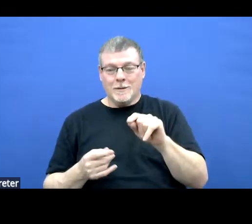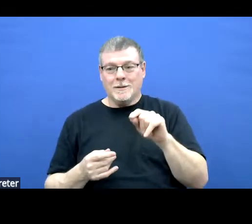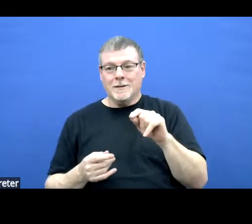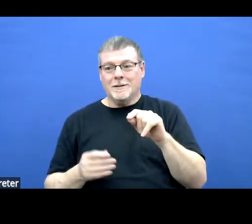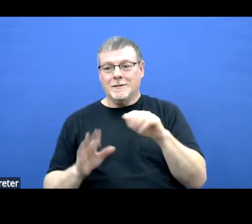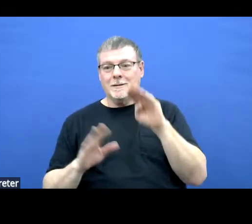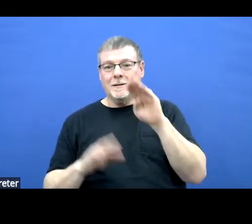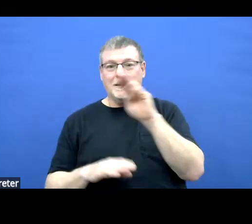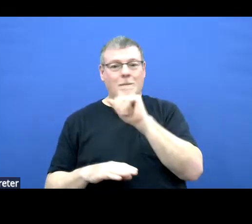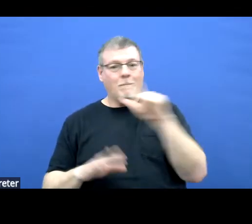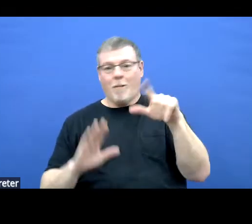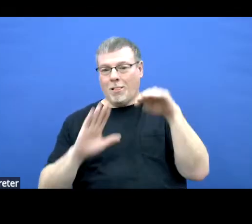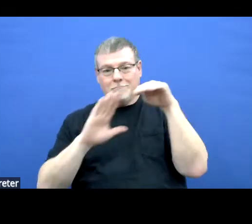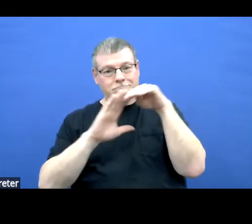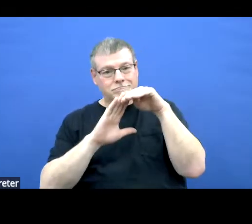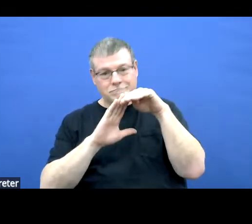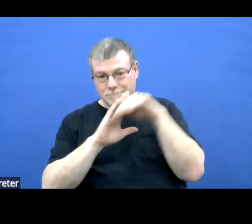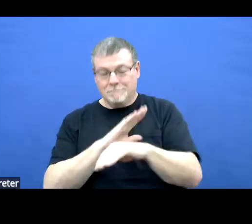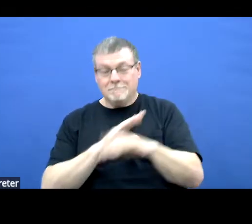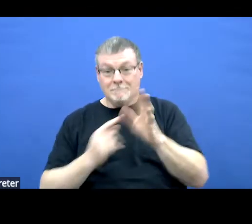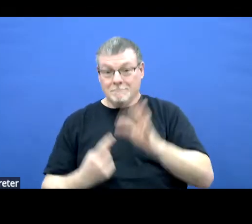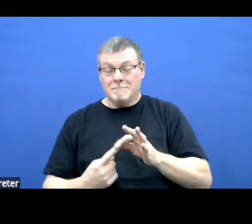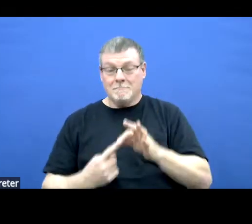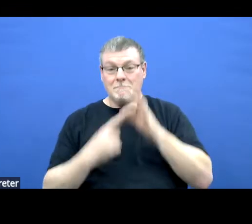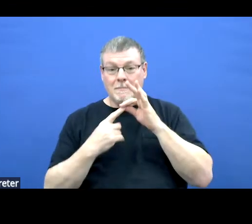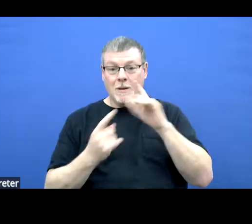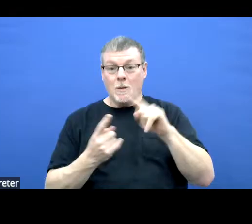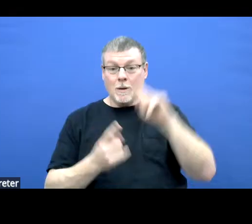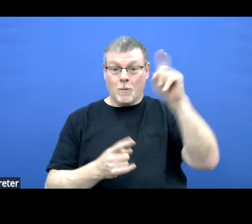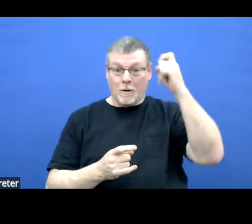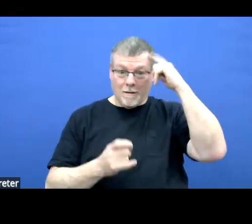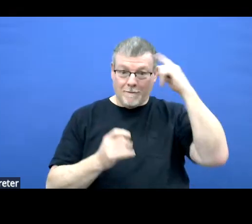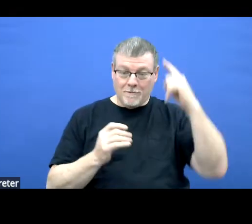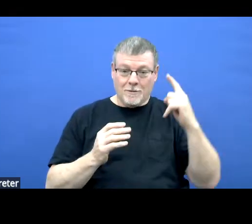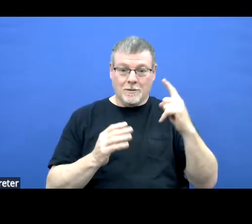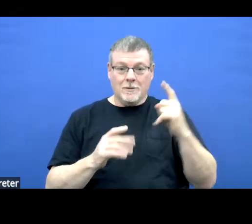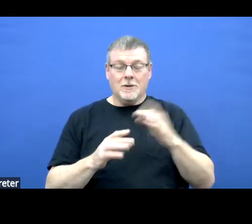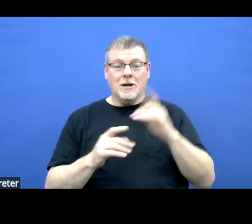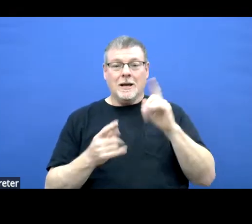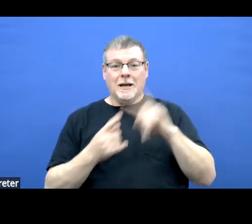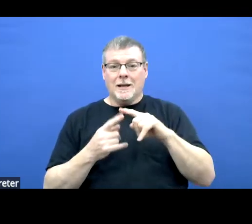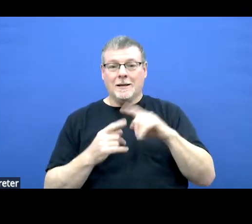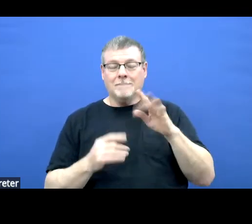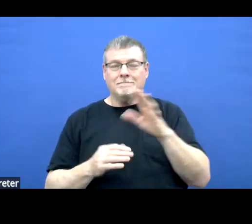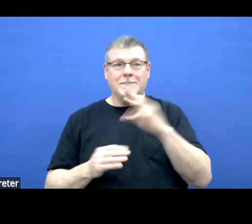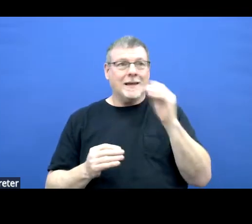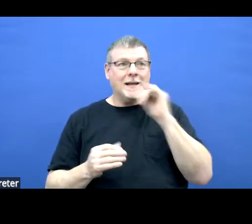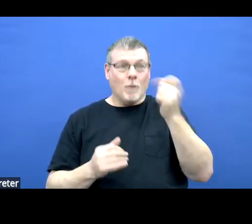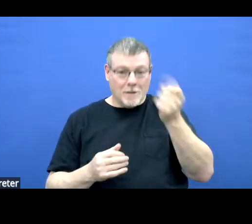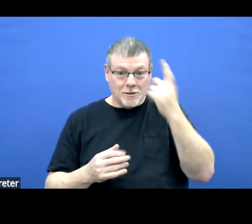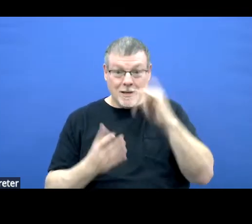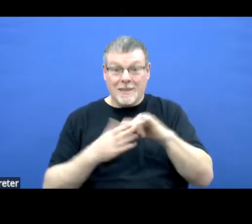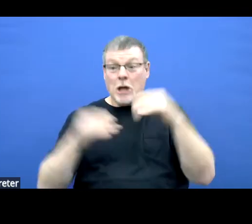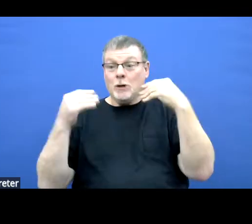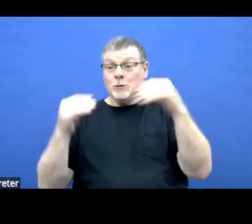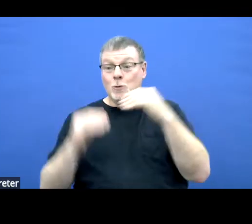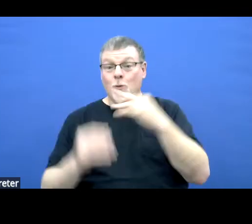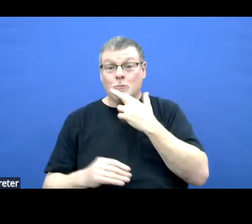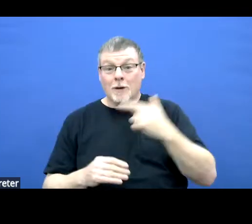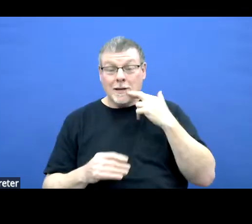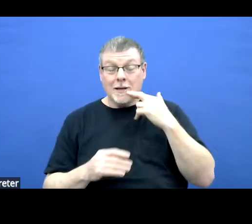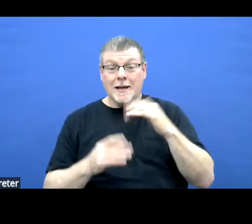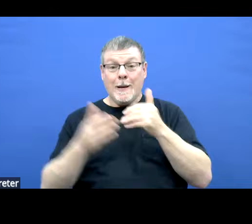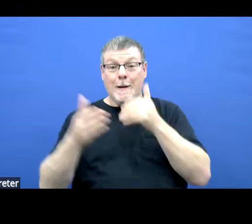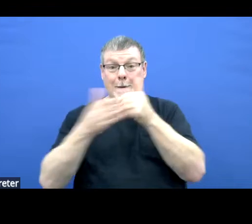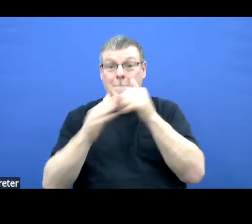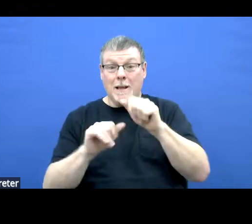malls took a beating, especially when the governor, with this ruling I still don't understand, said stores and restaurants outside of malls